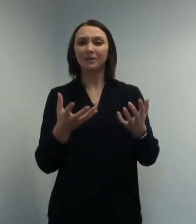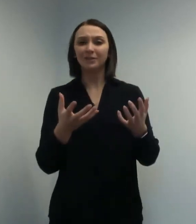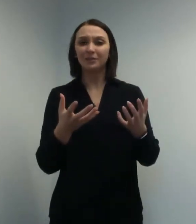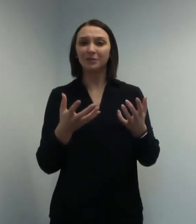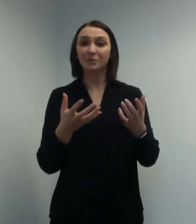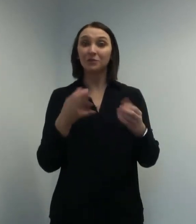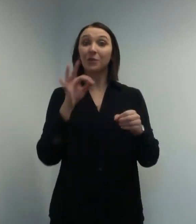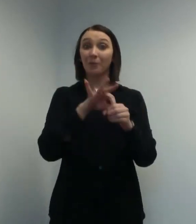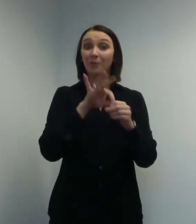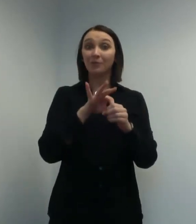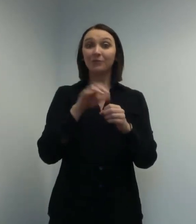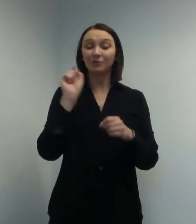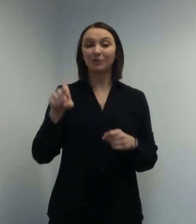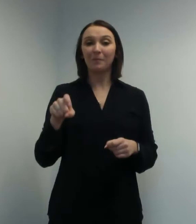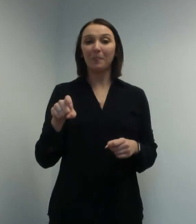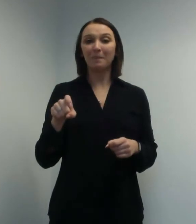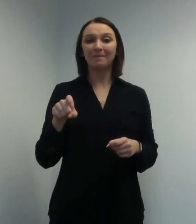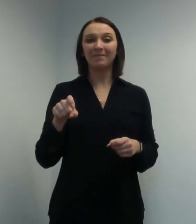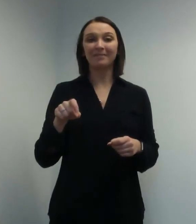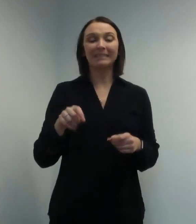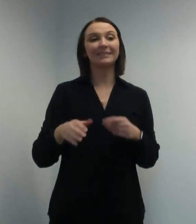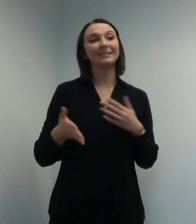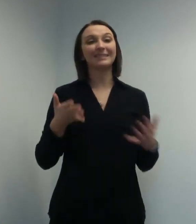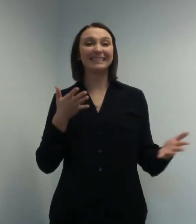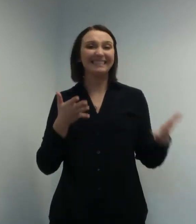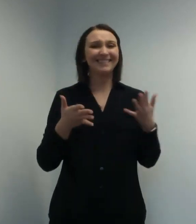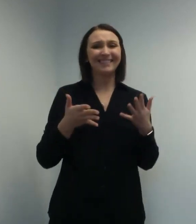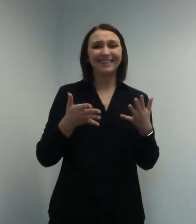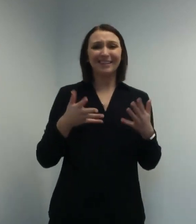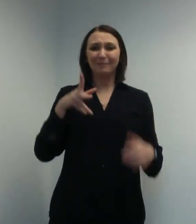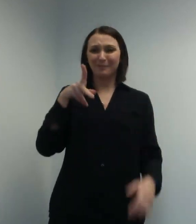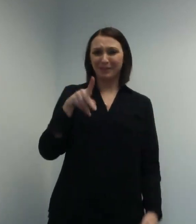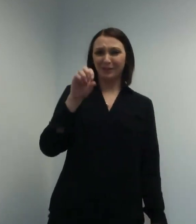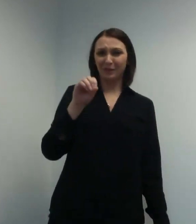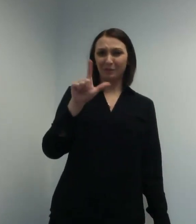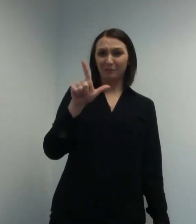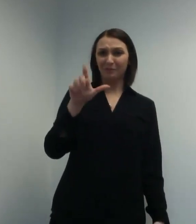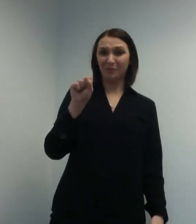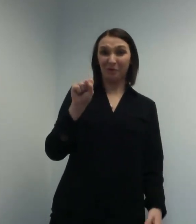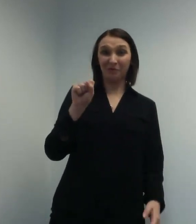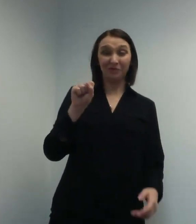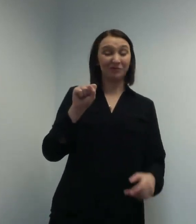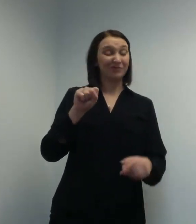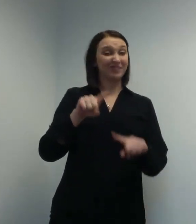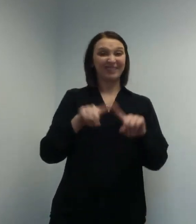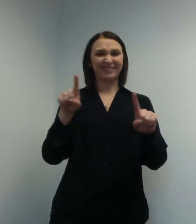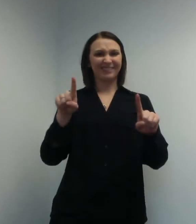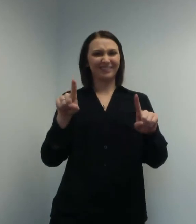quo. The polls, however, told a very different story. My pollsters told me that I was crazy to